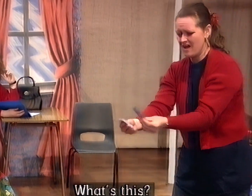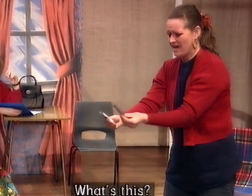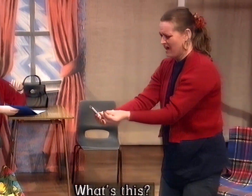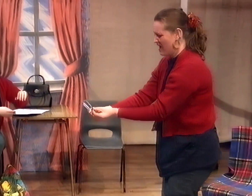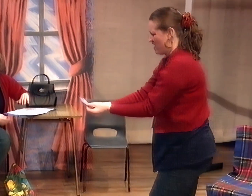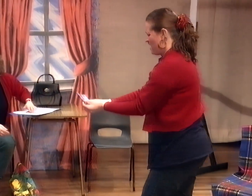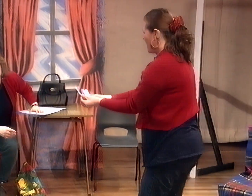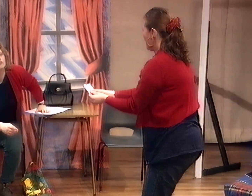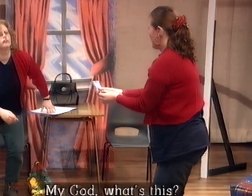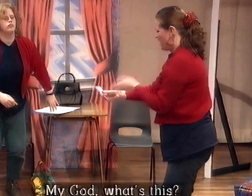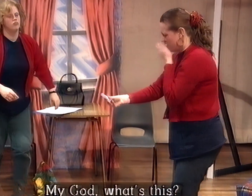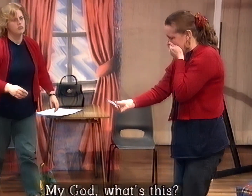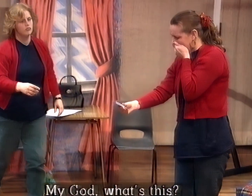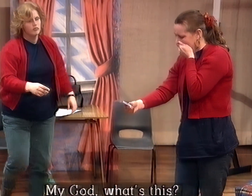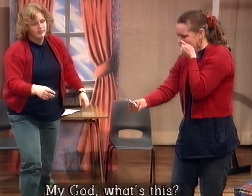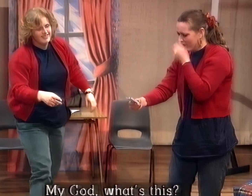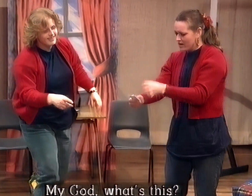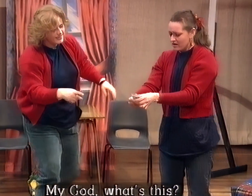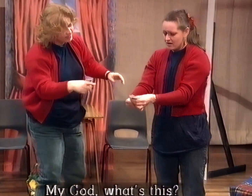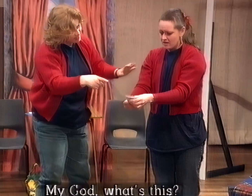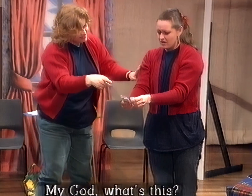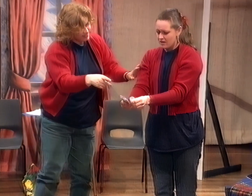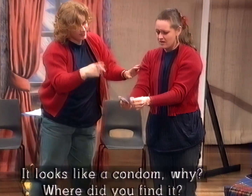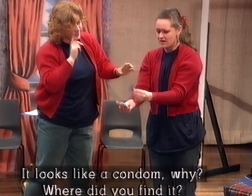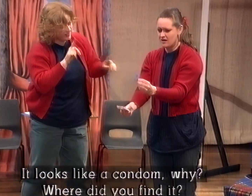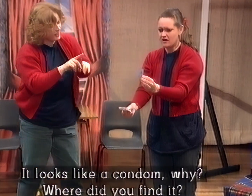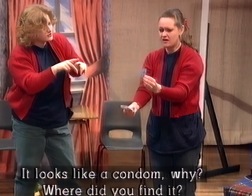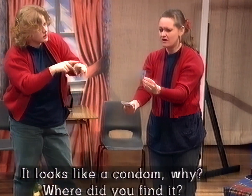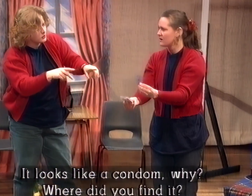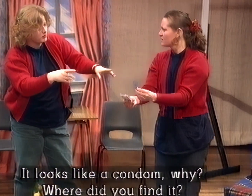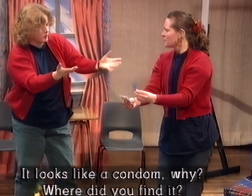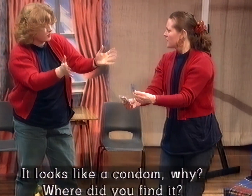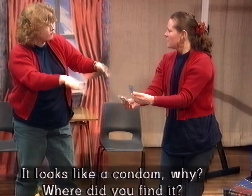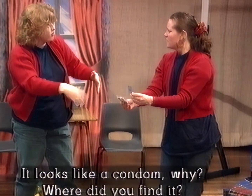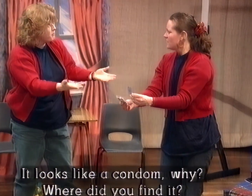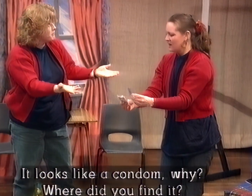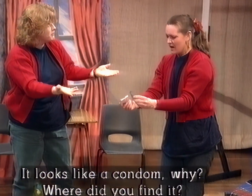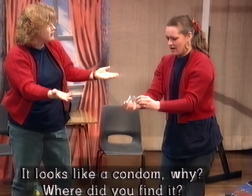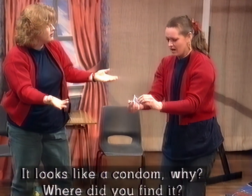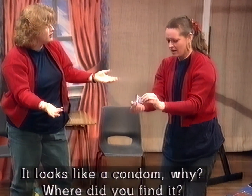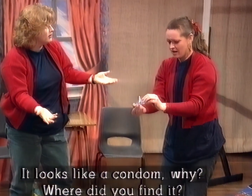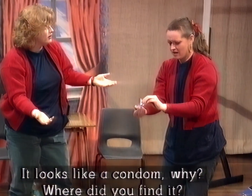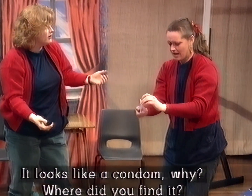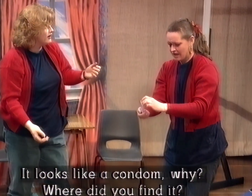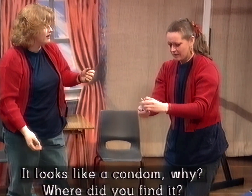This? My God, what's this? It looks like a condom. Why? Where did he find